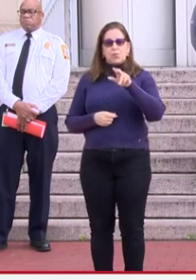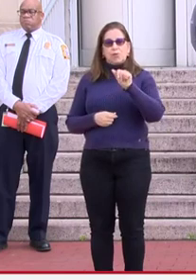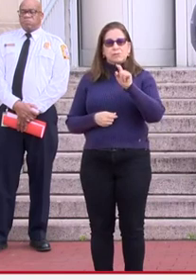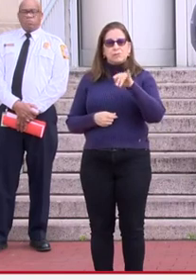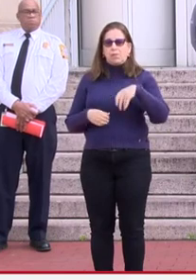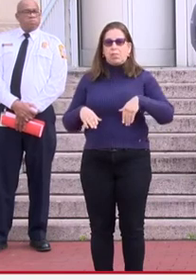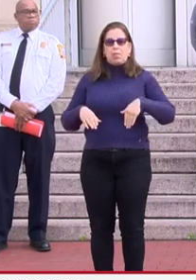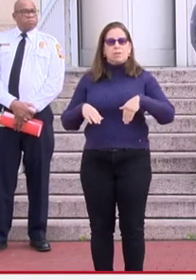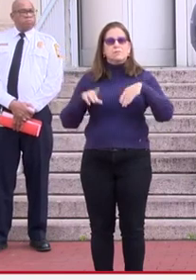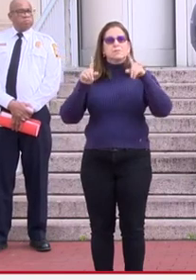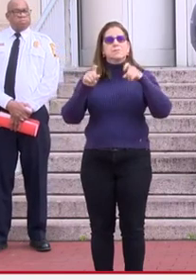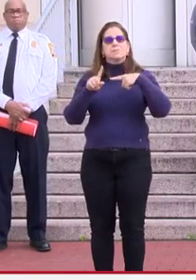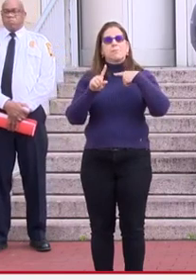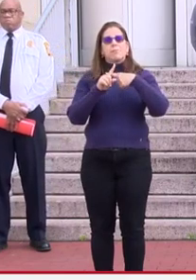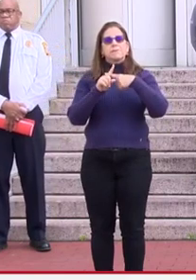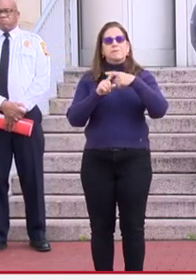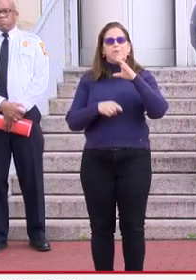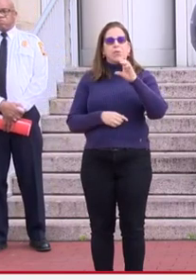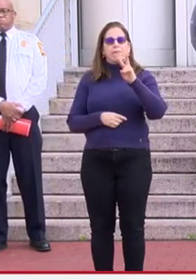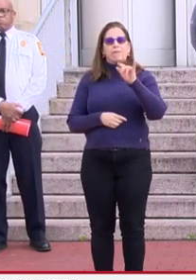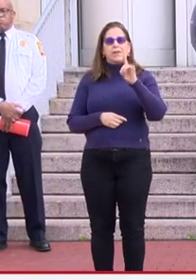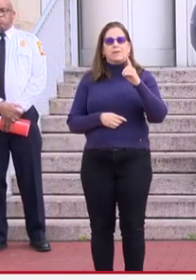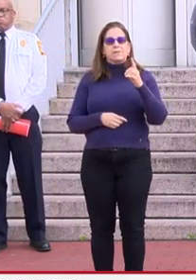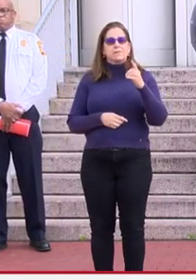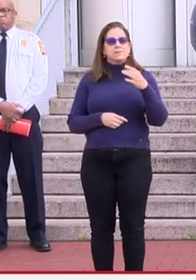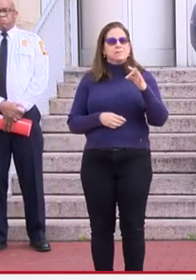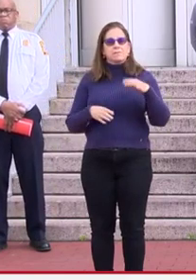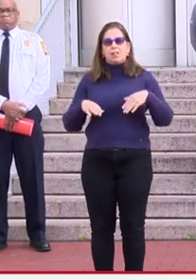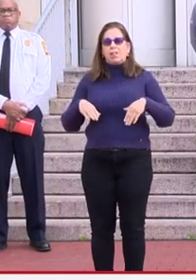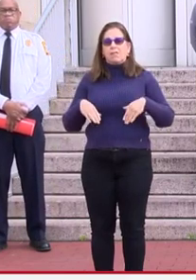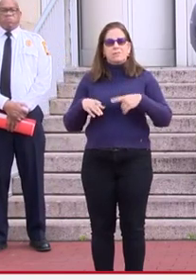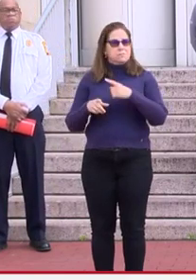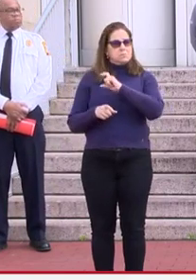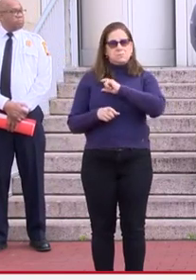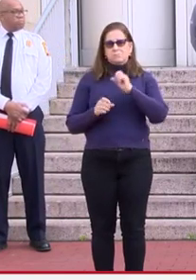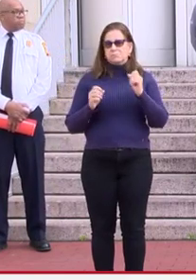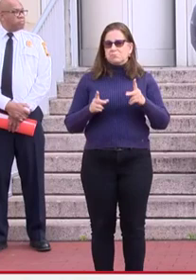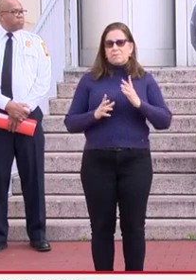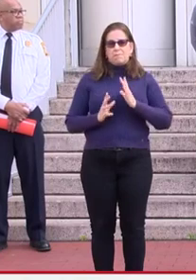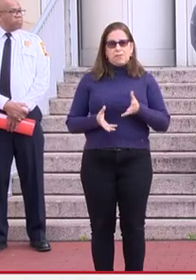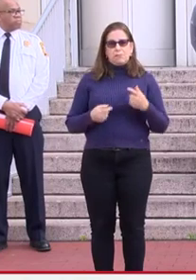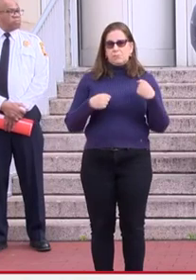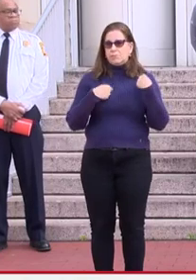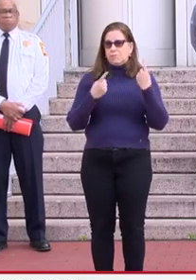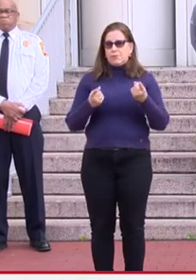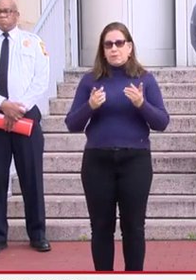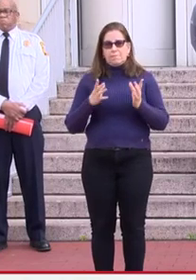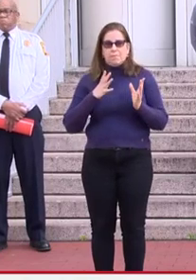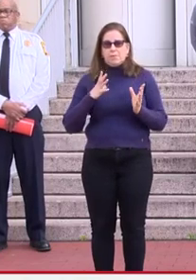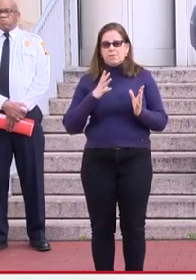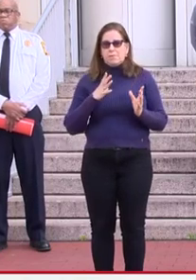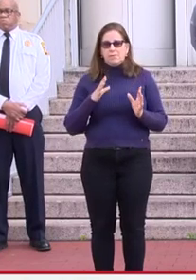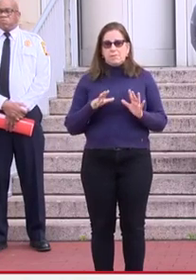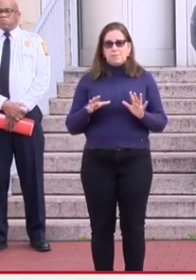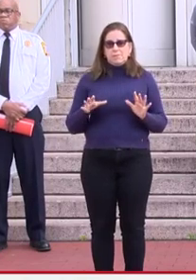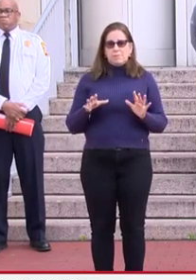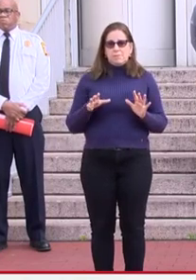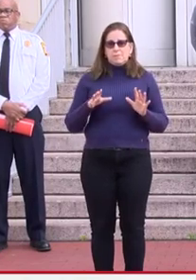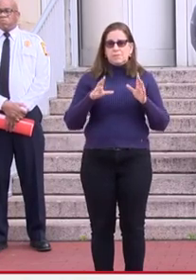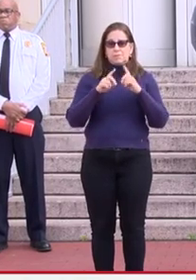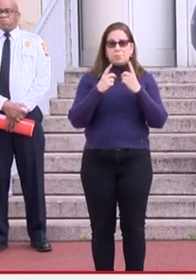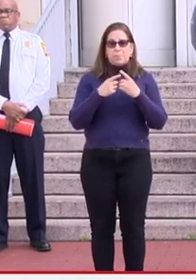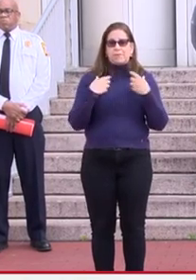NPD workers or officers, and nothing ordered by the Department of Health.